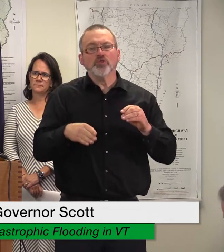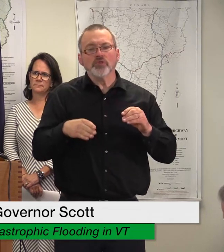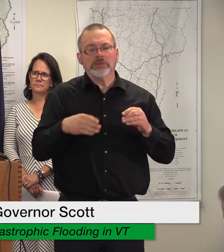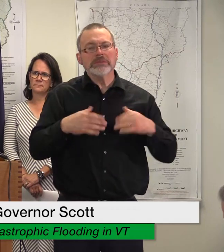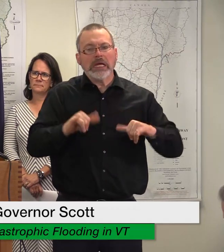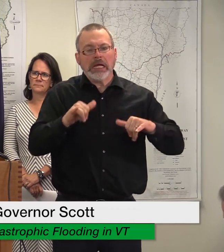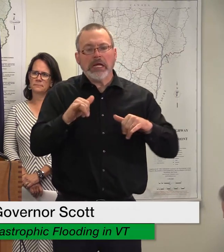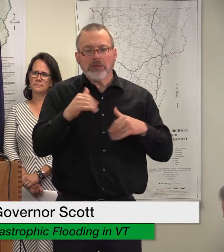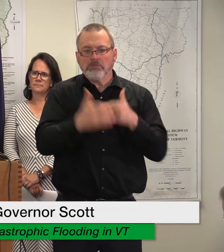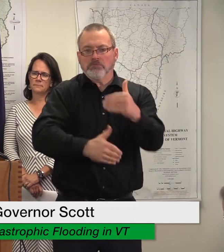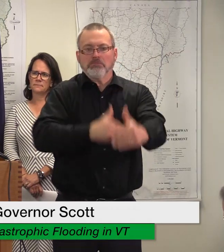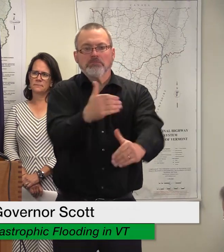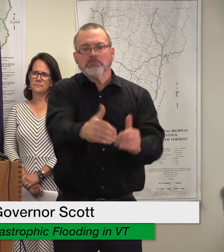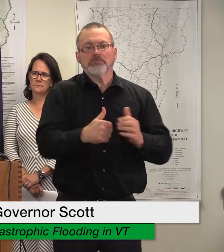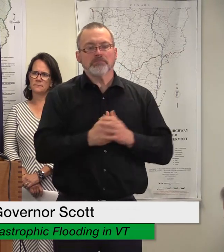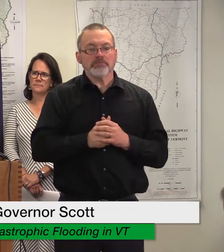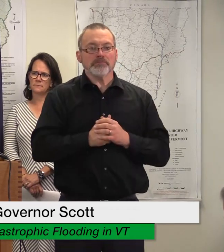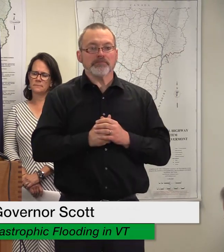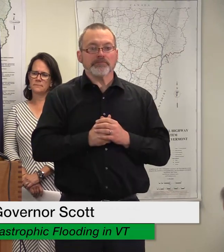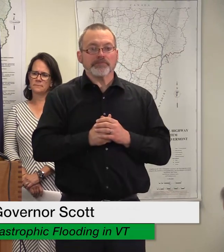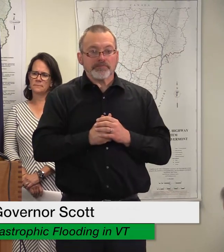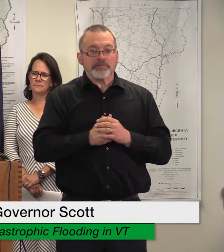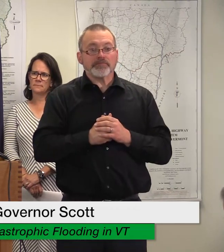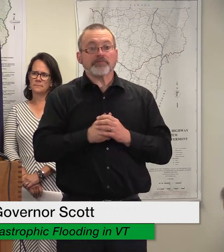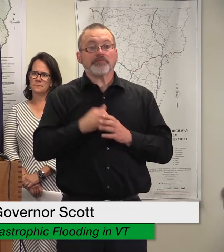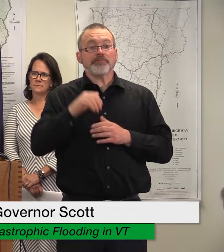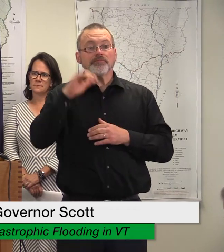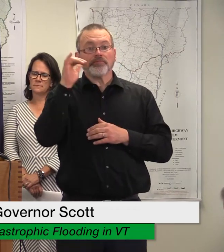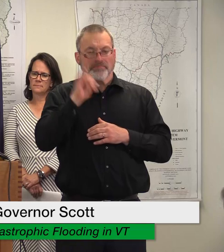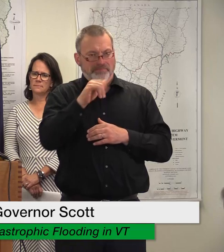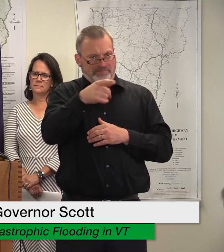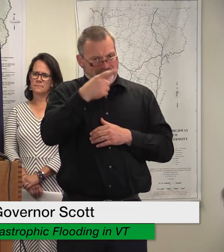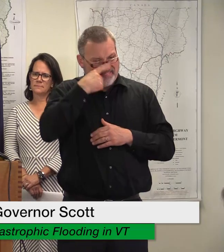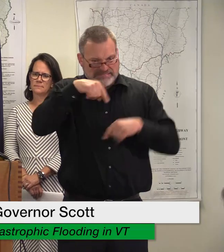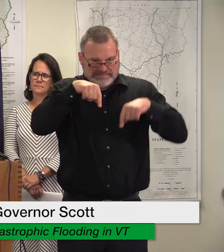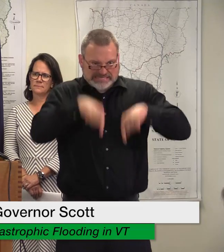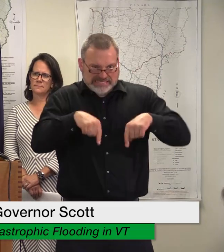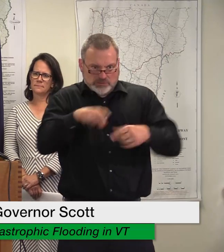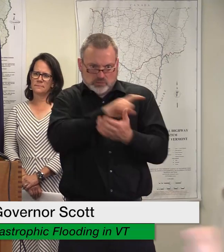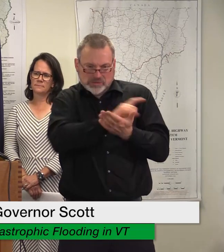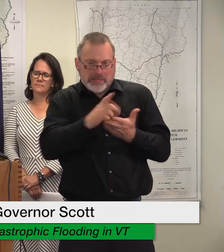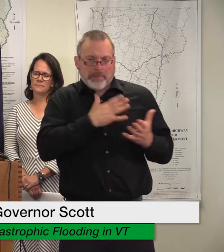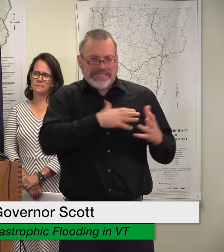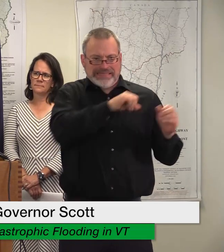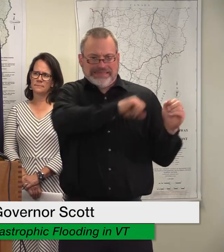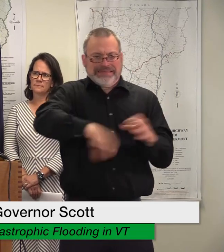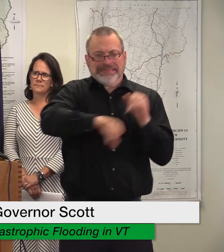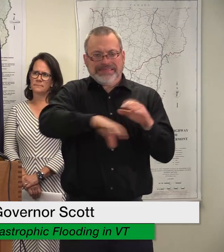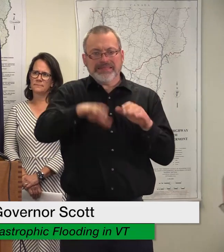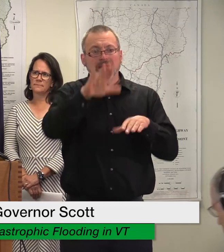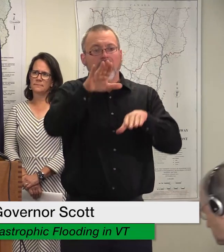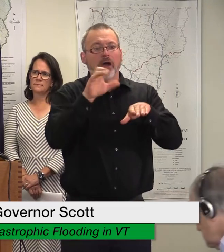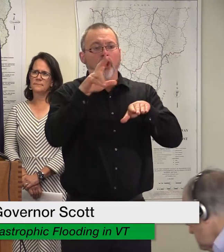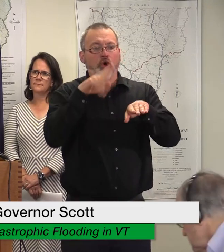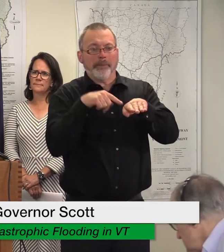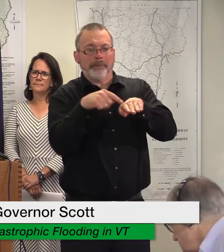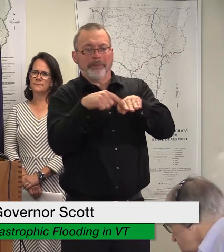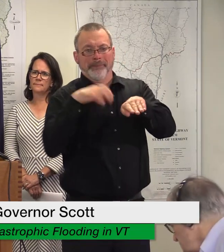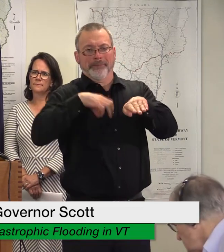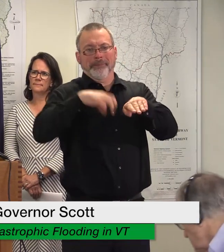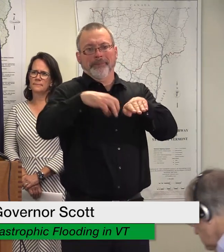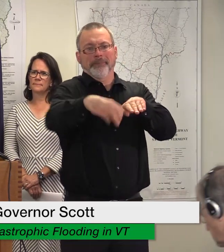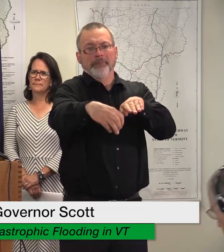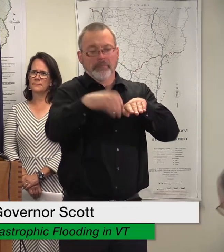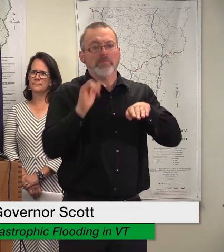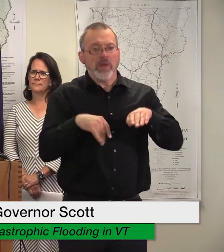large push to get debris to the curb this weekend, and it will be fueled by volunteers. More information on this volunteer